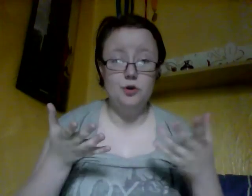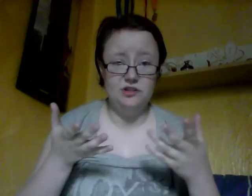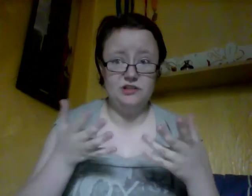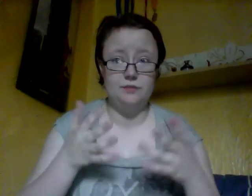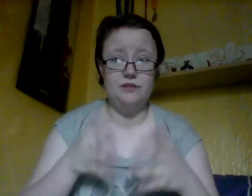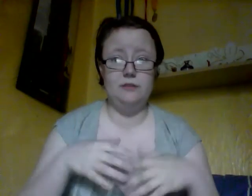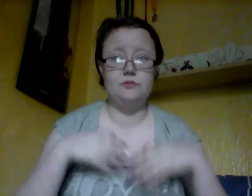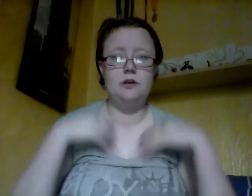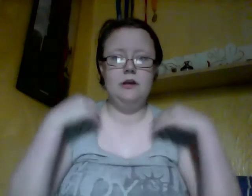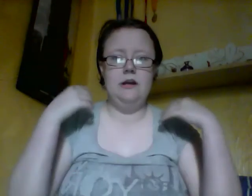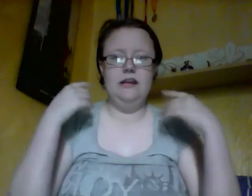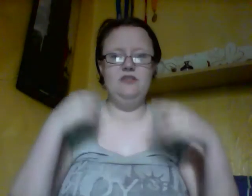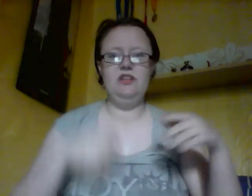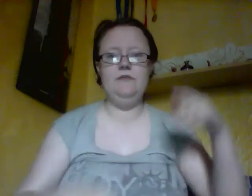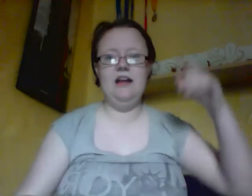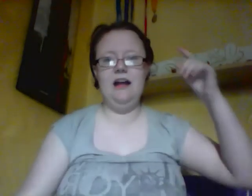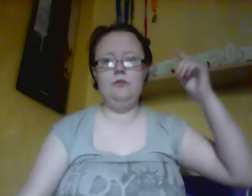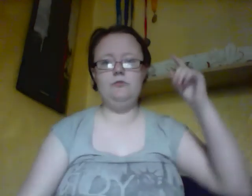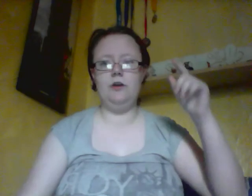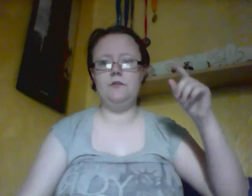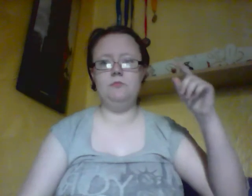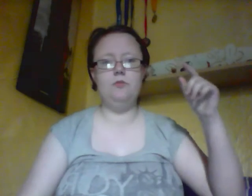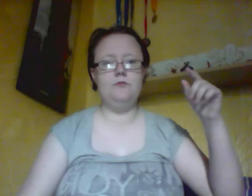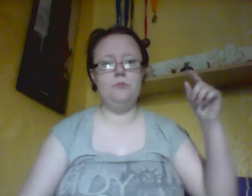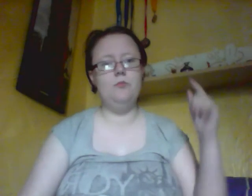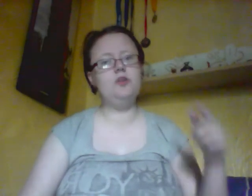uses sometimes. He was even high on drugs for the most